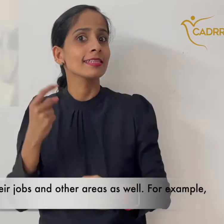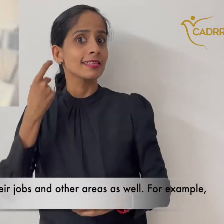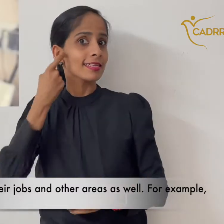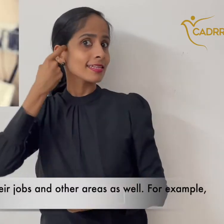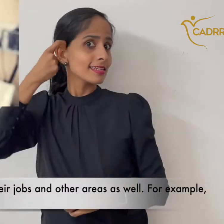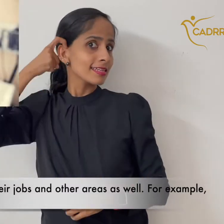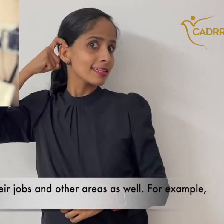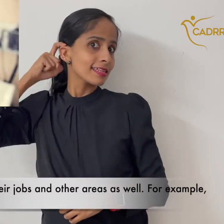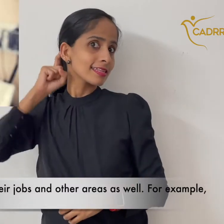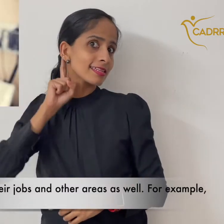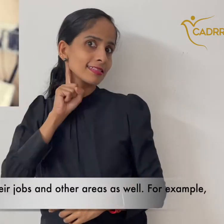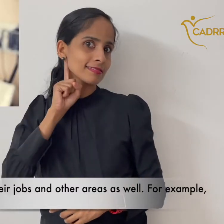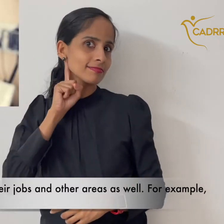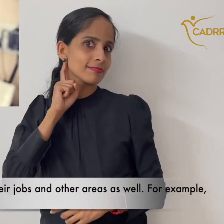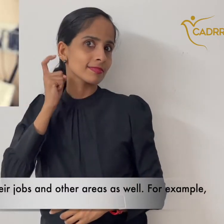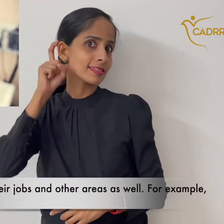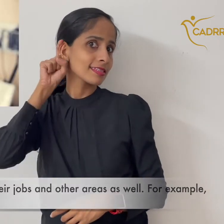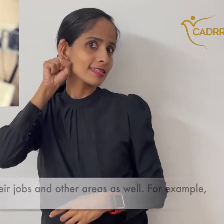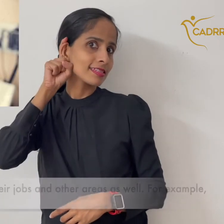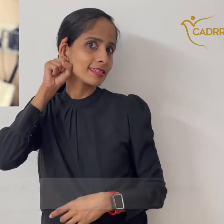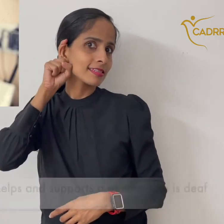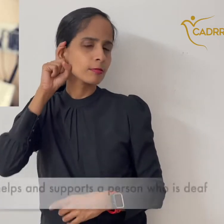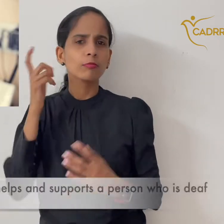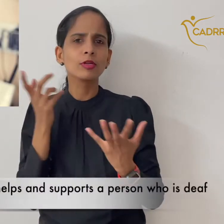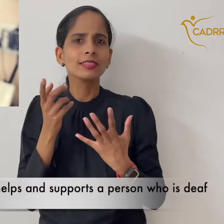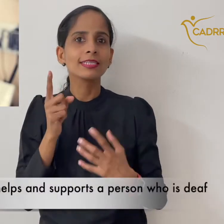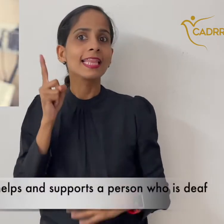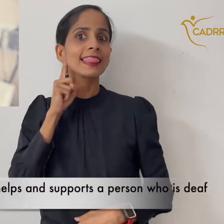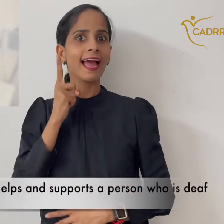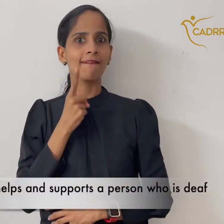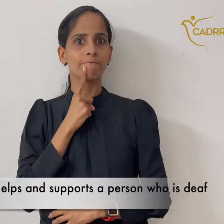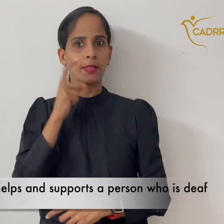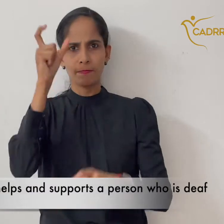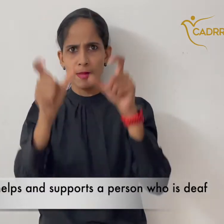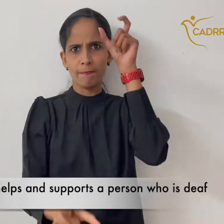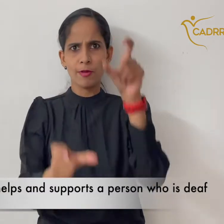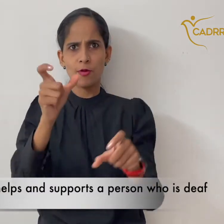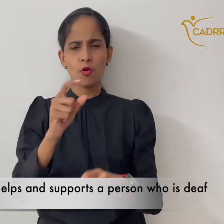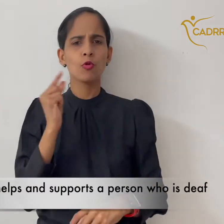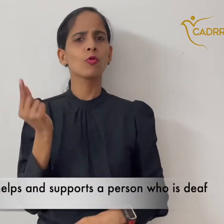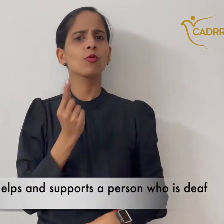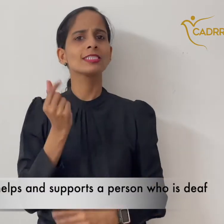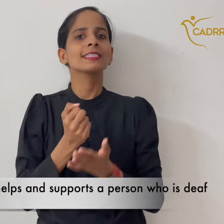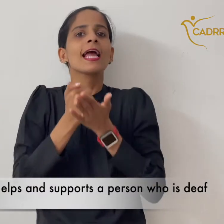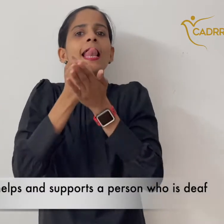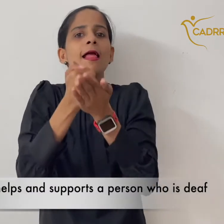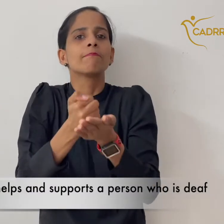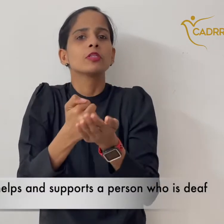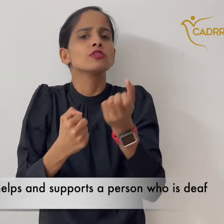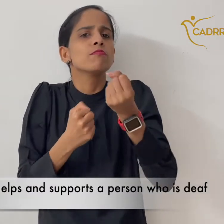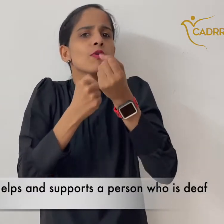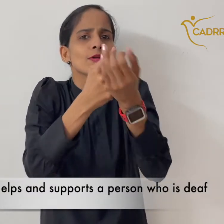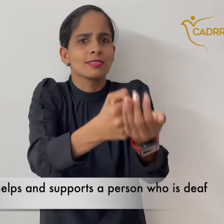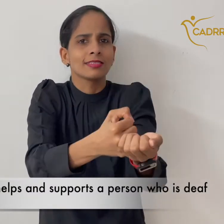For example, a hearing aid. It helps and supports a person who is